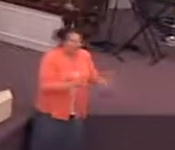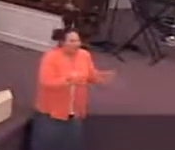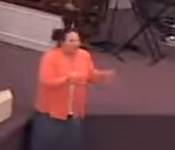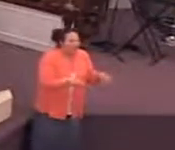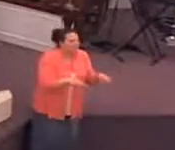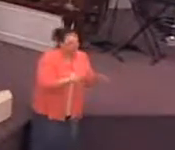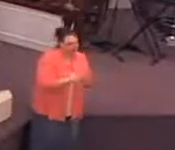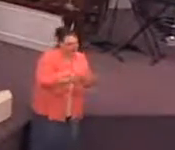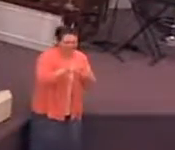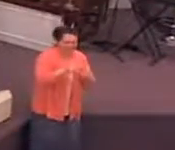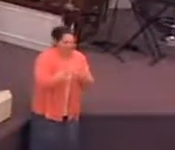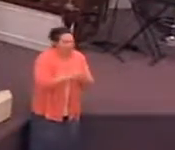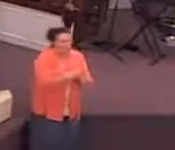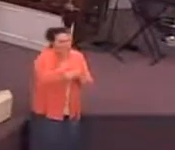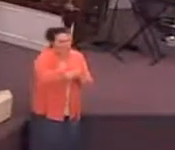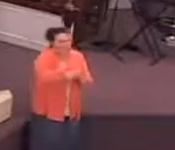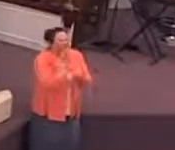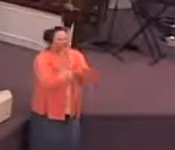Hallelujah.